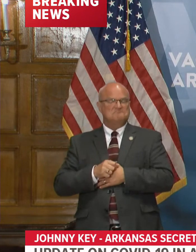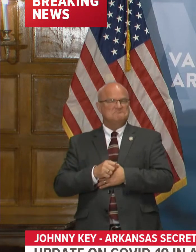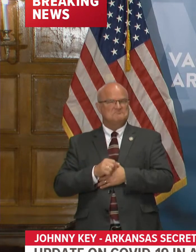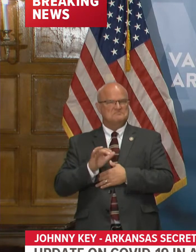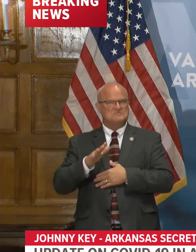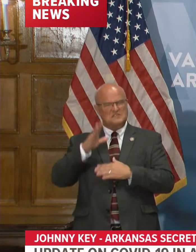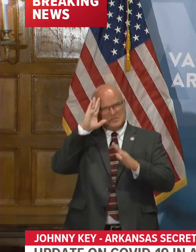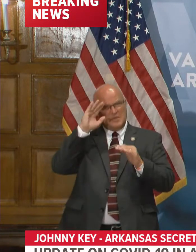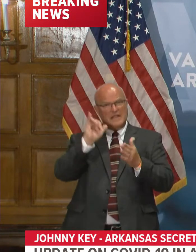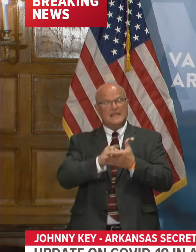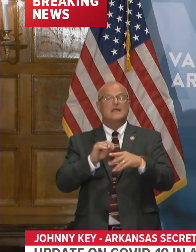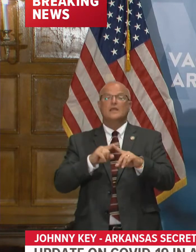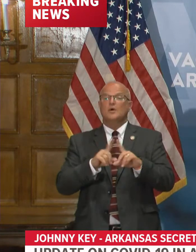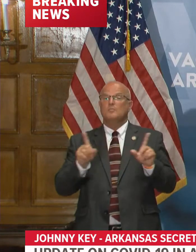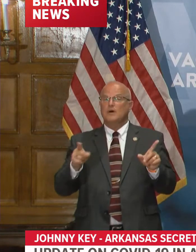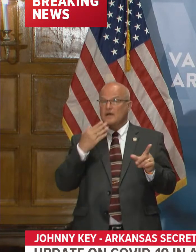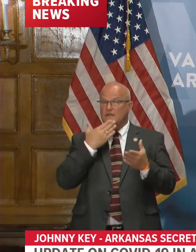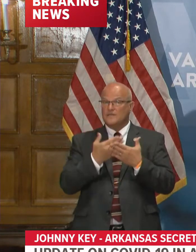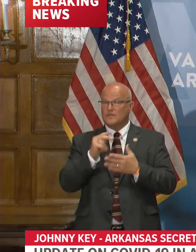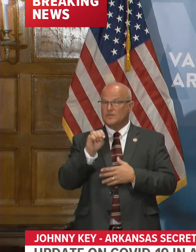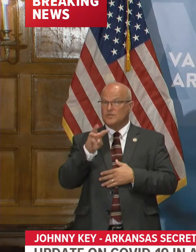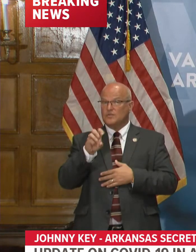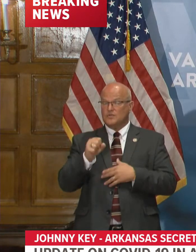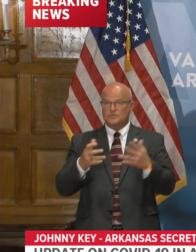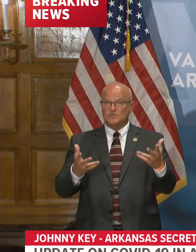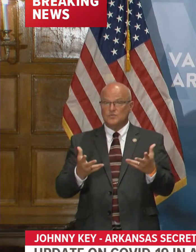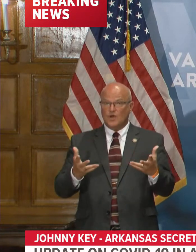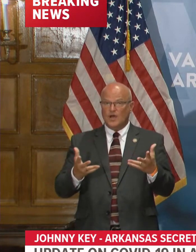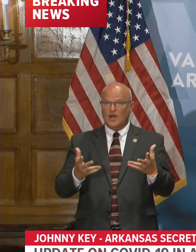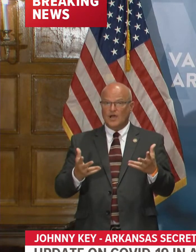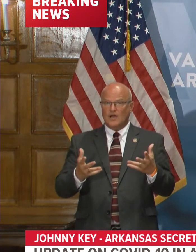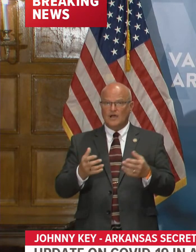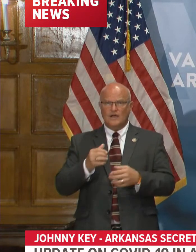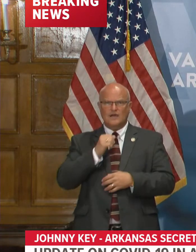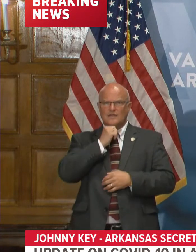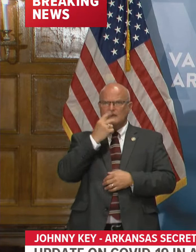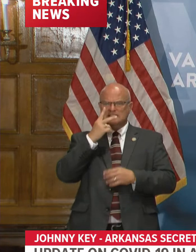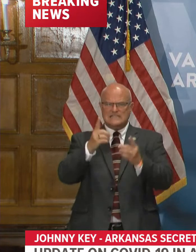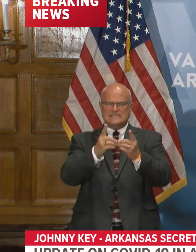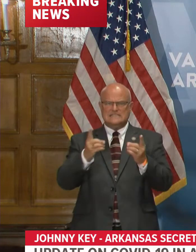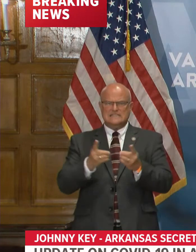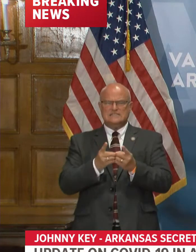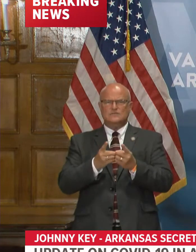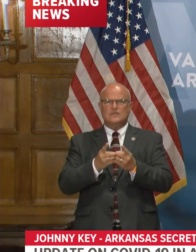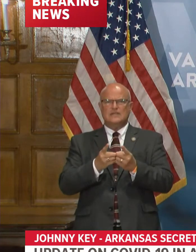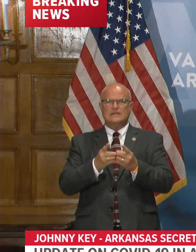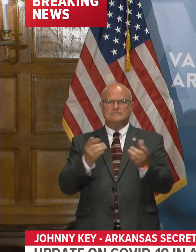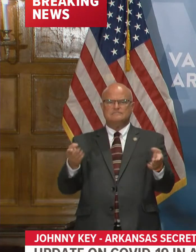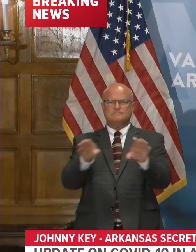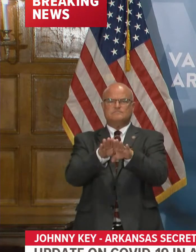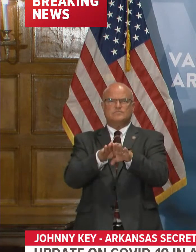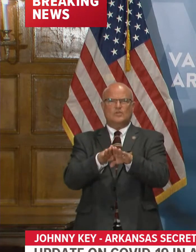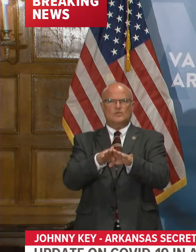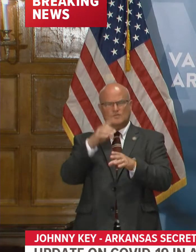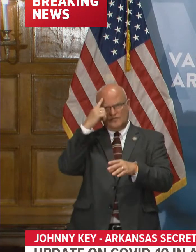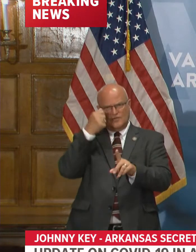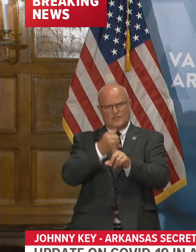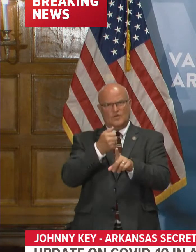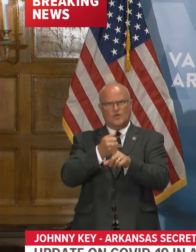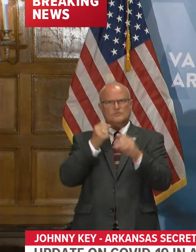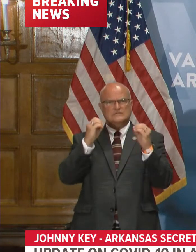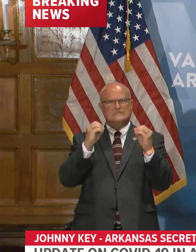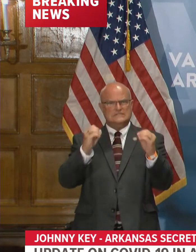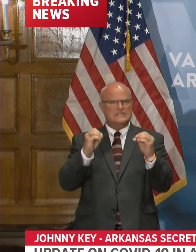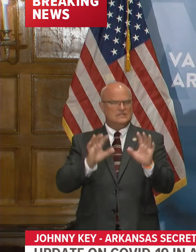unexpected. However, the good news is that we have not seen any districts that have had to make any modifications to their on-site